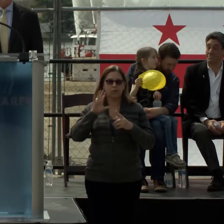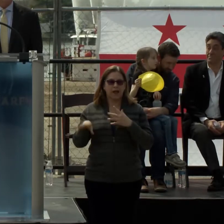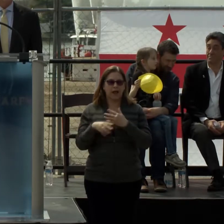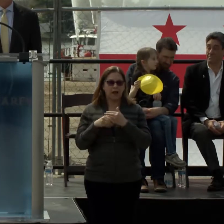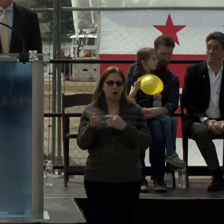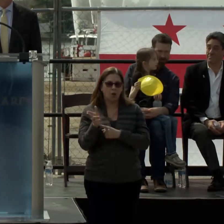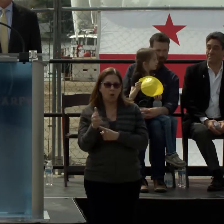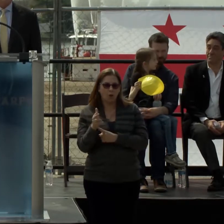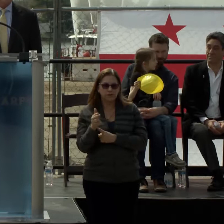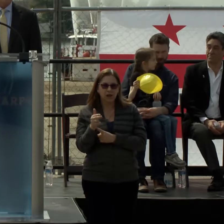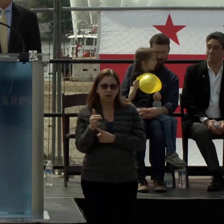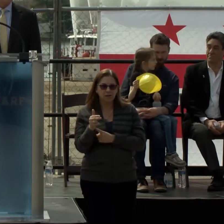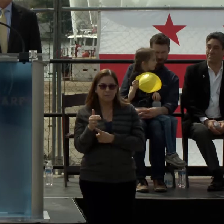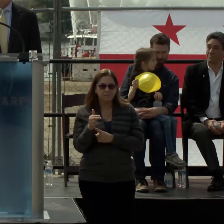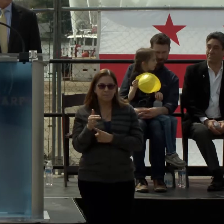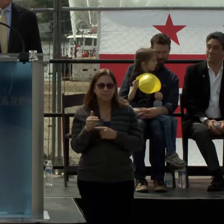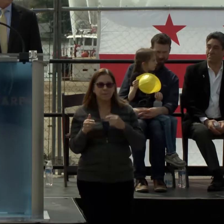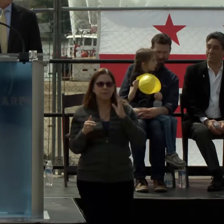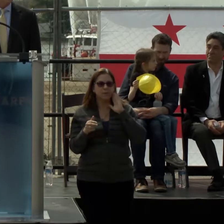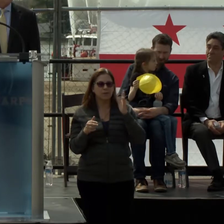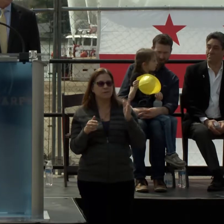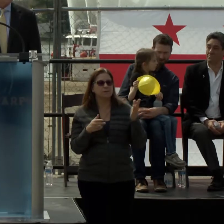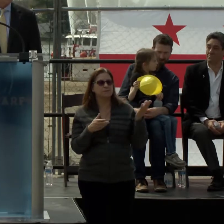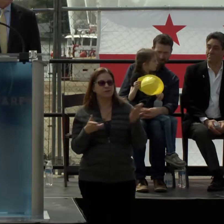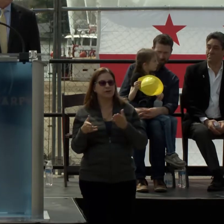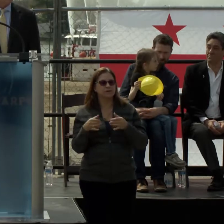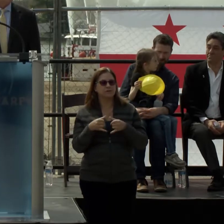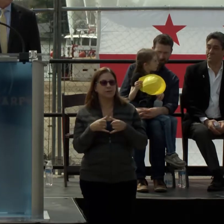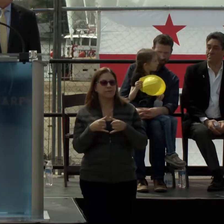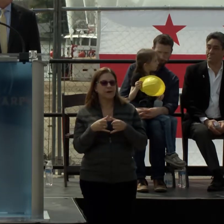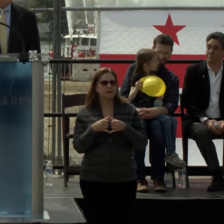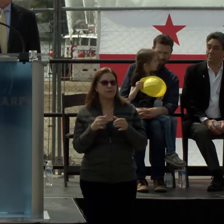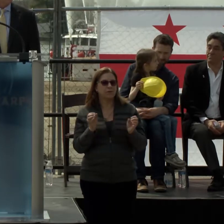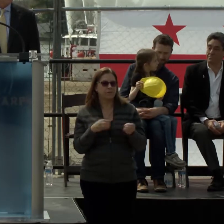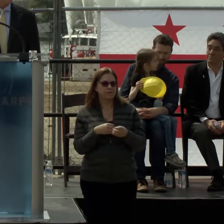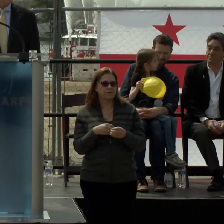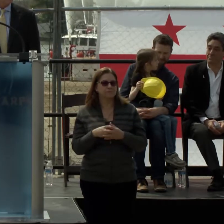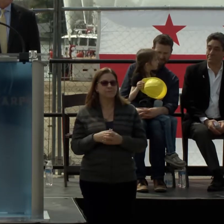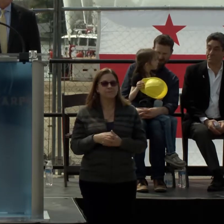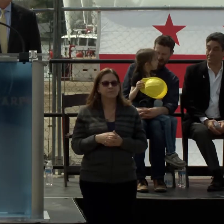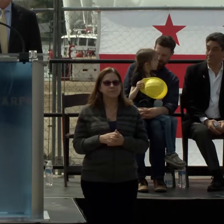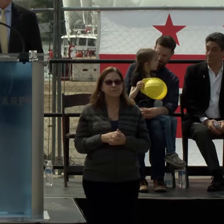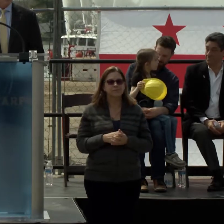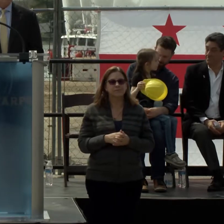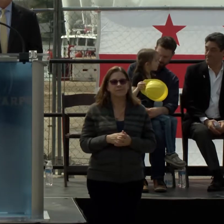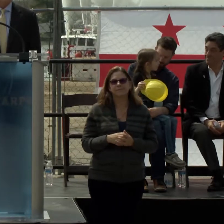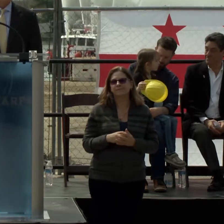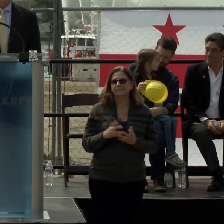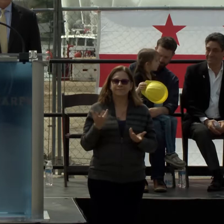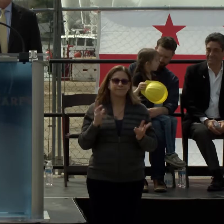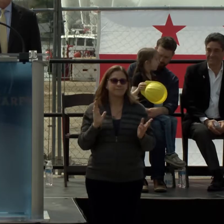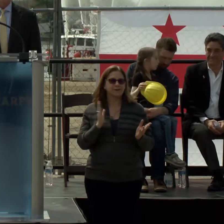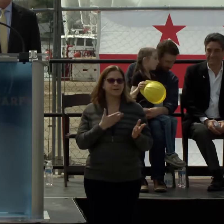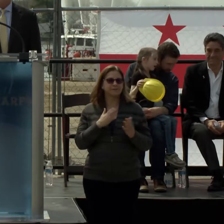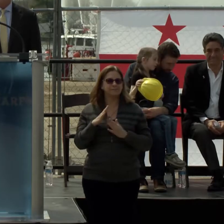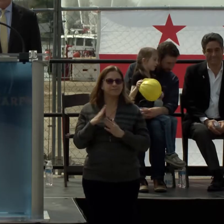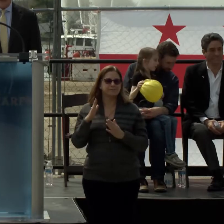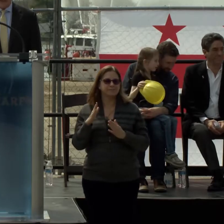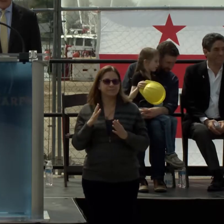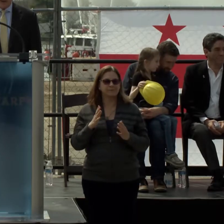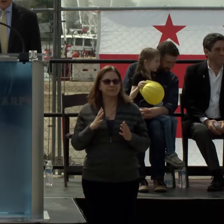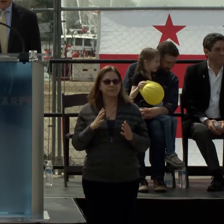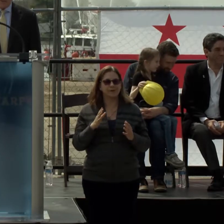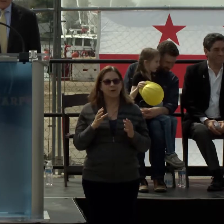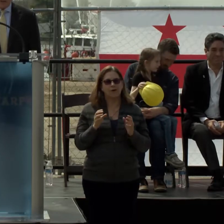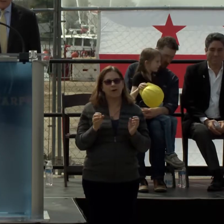bringing additional trophy office space, and we're very pleased that our premier law firm, Williams & Connolly, a homegrown law firm, will be our